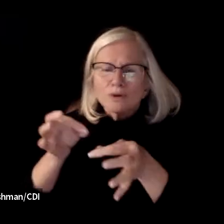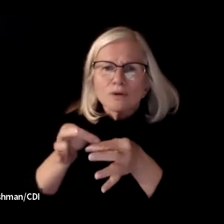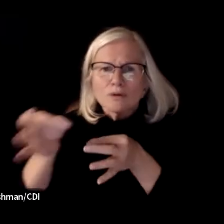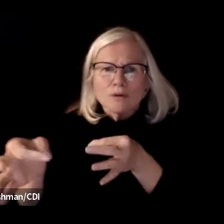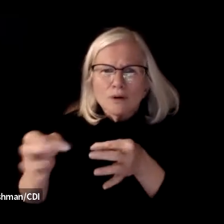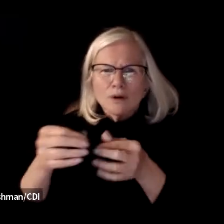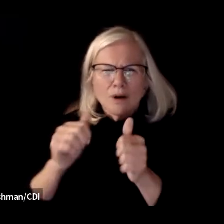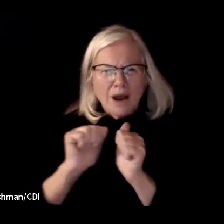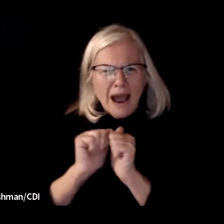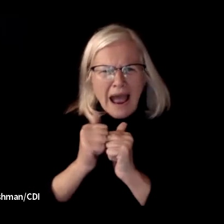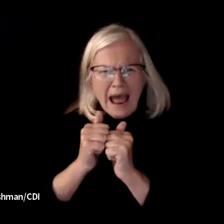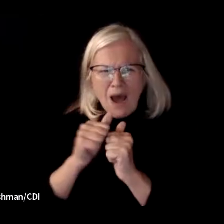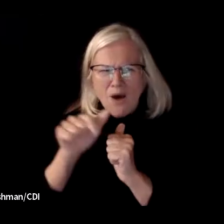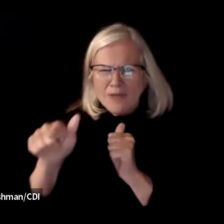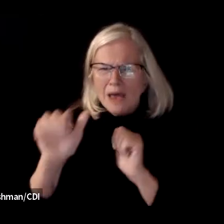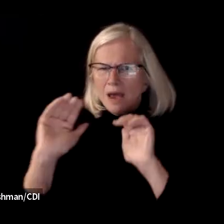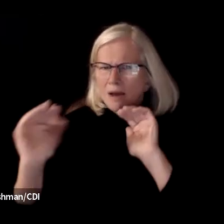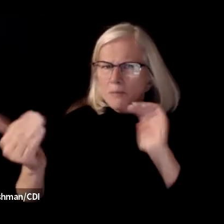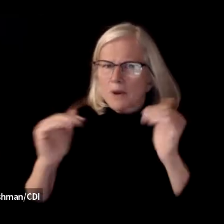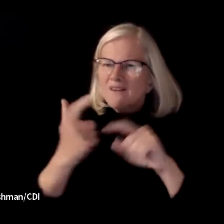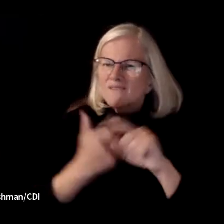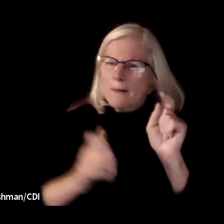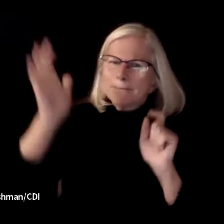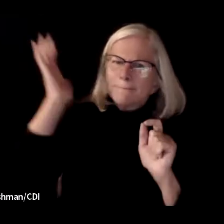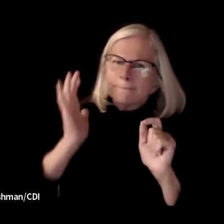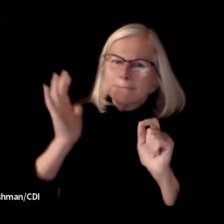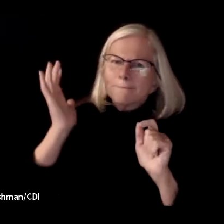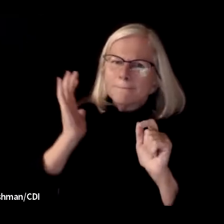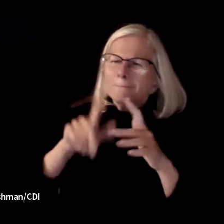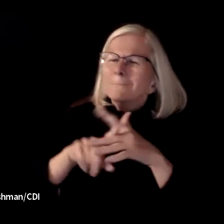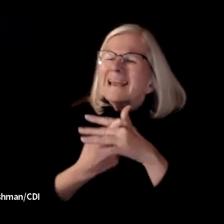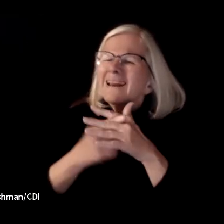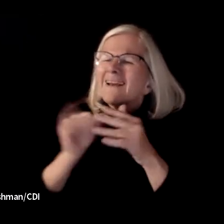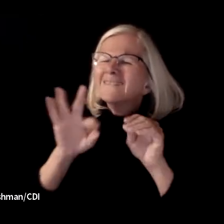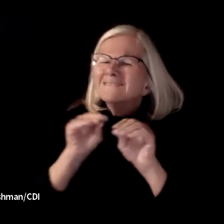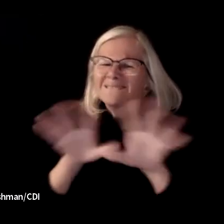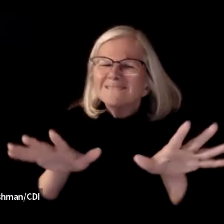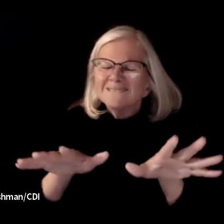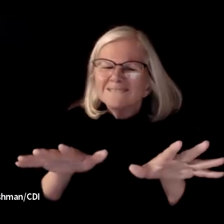was a moratorium on so-called elective procedures?